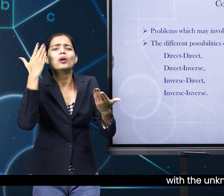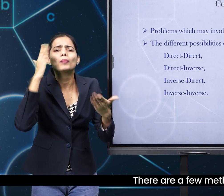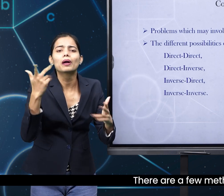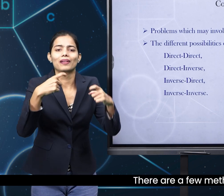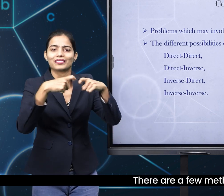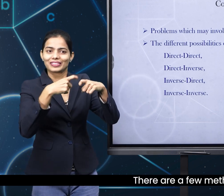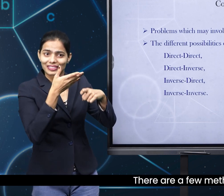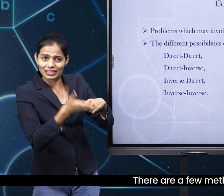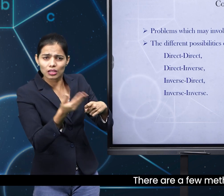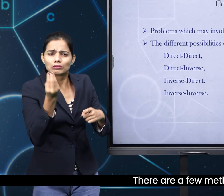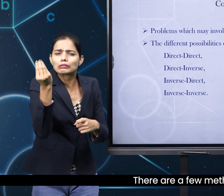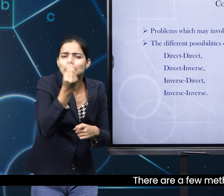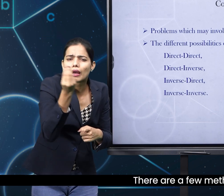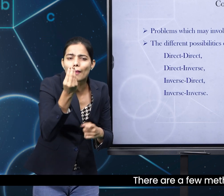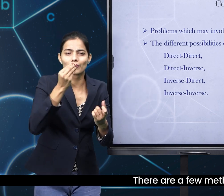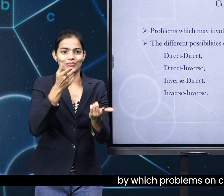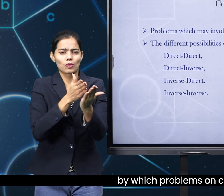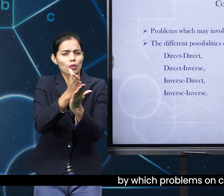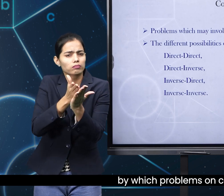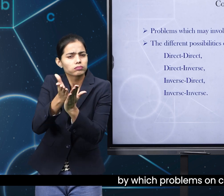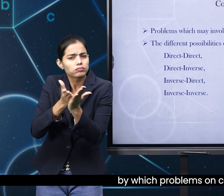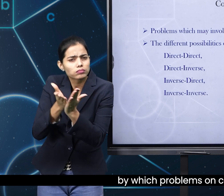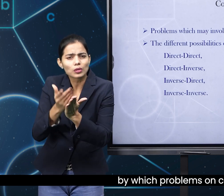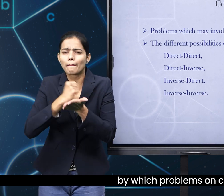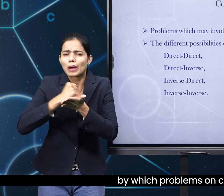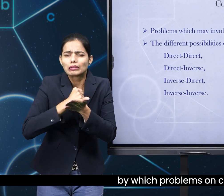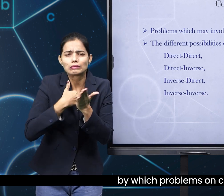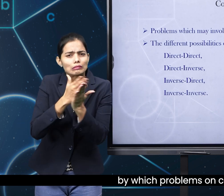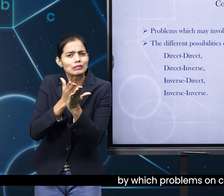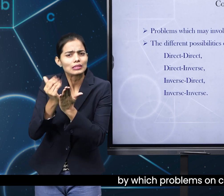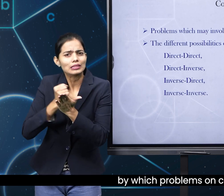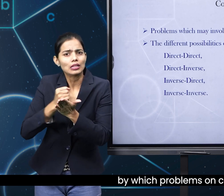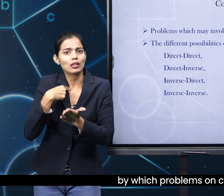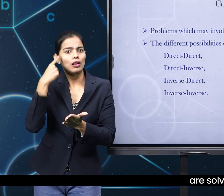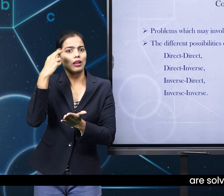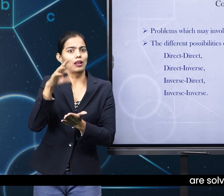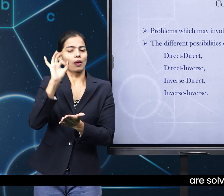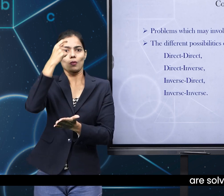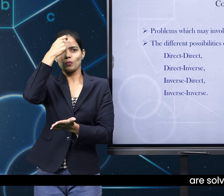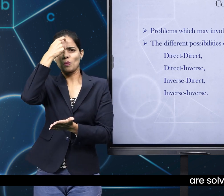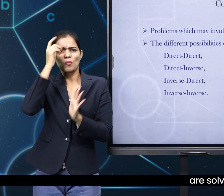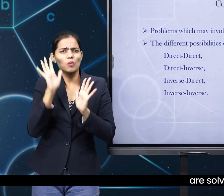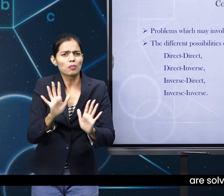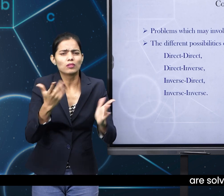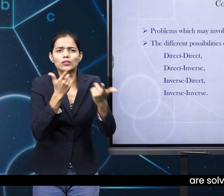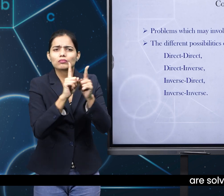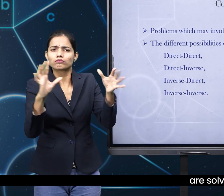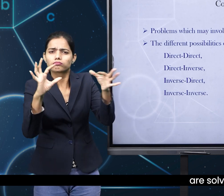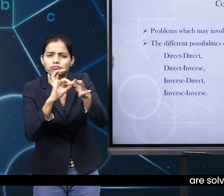x. There are few methods in practice by which problems on compound variations are solved.